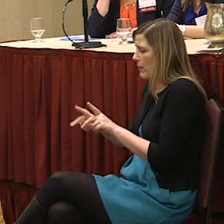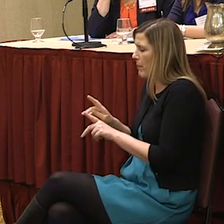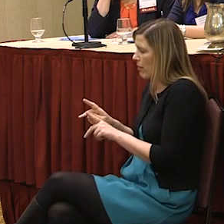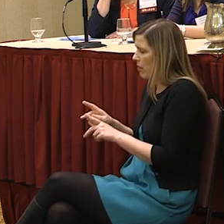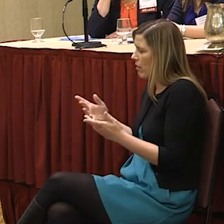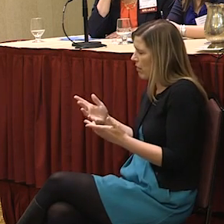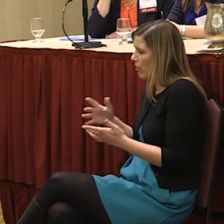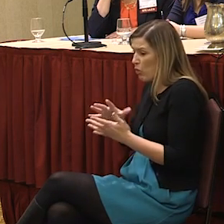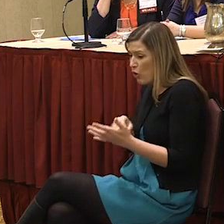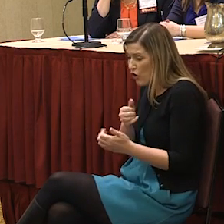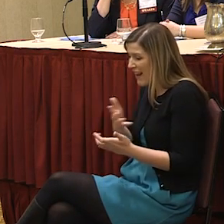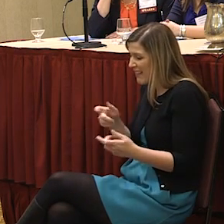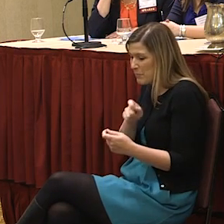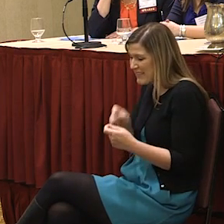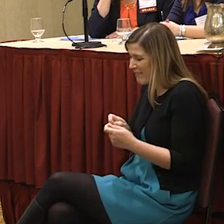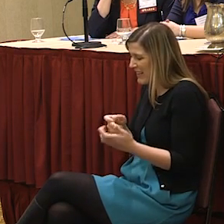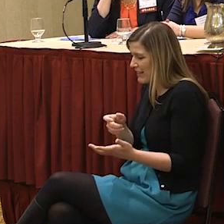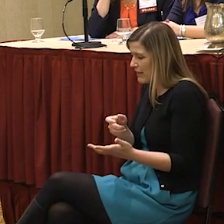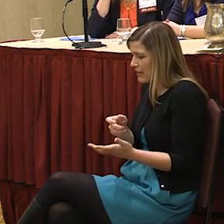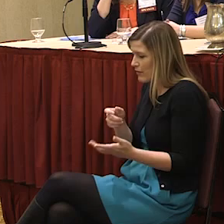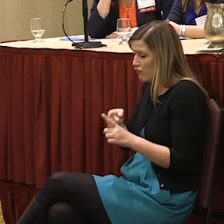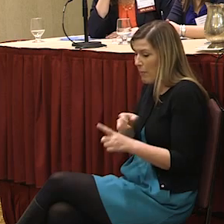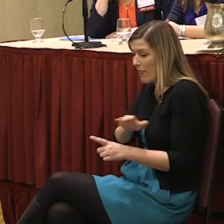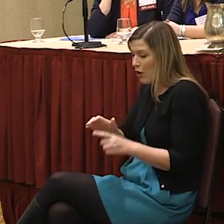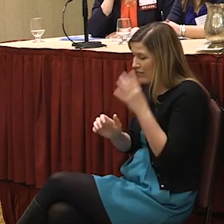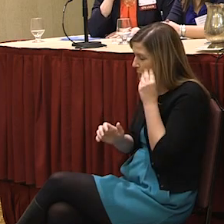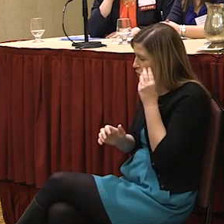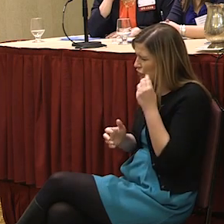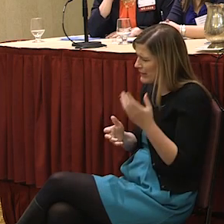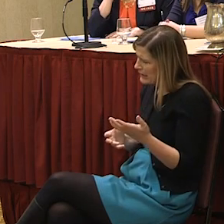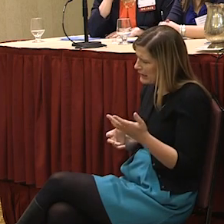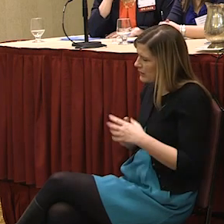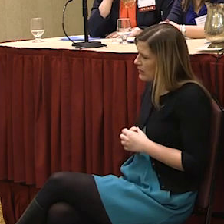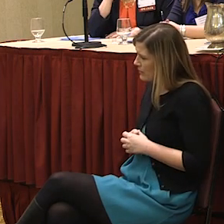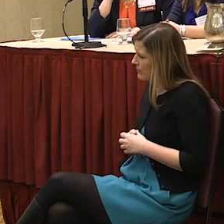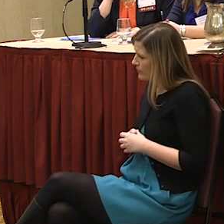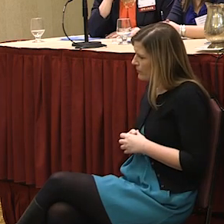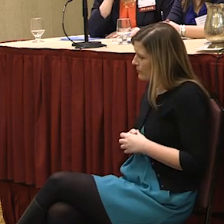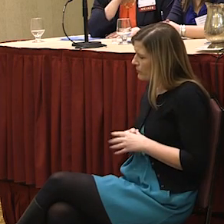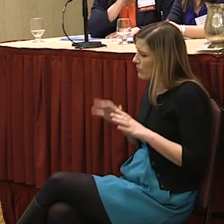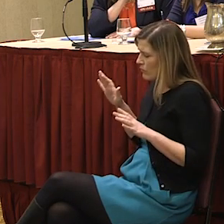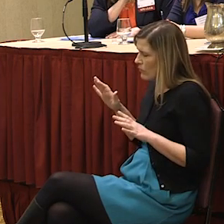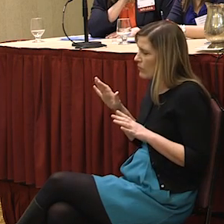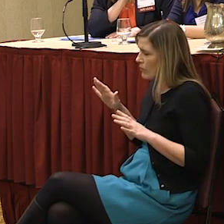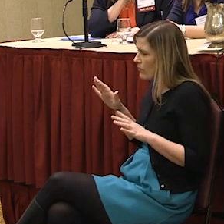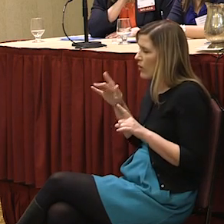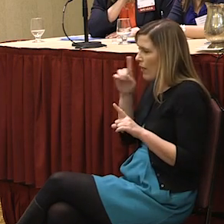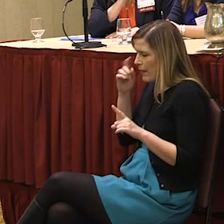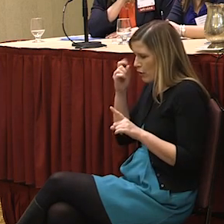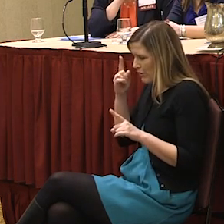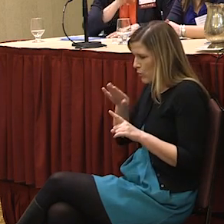What they- point out to other populations? Well, Helpful about this or beneficial to clients? Okay, so if I think I understand